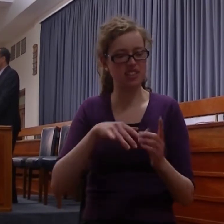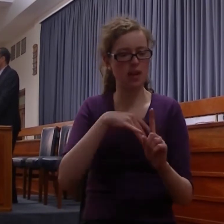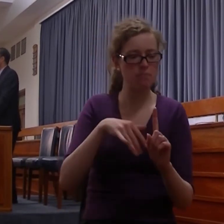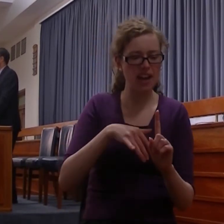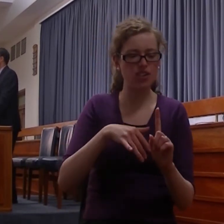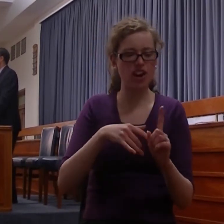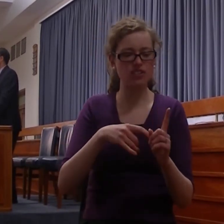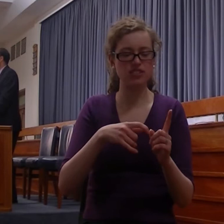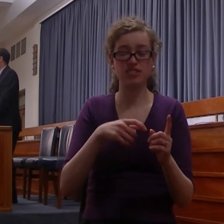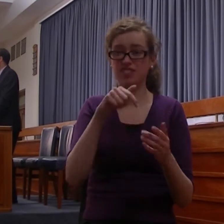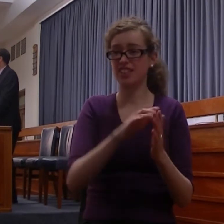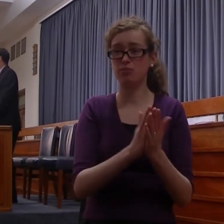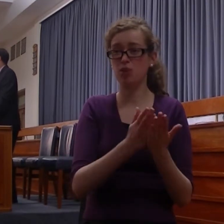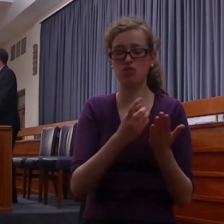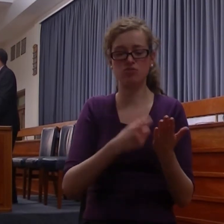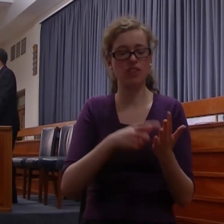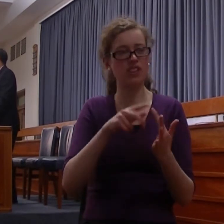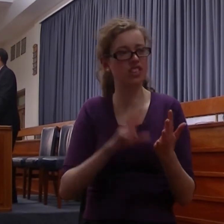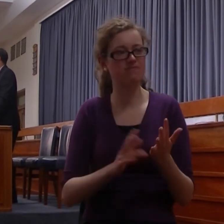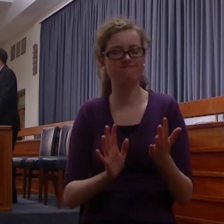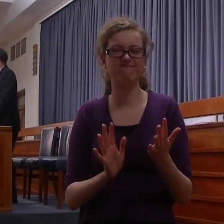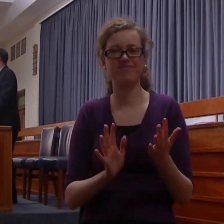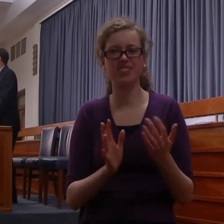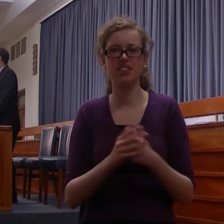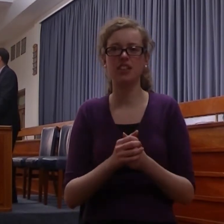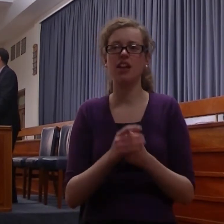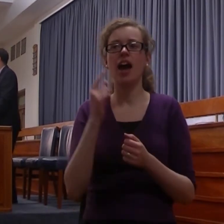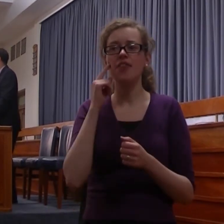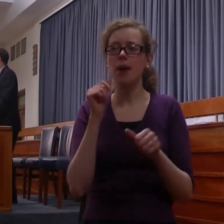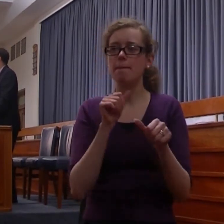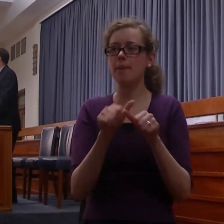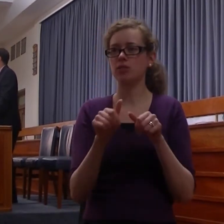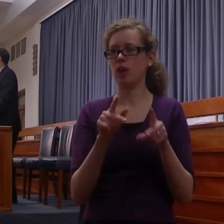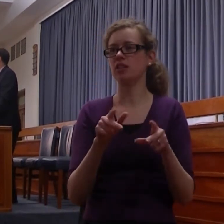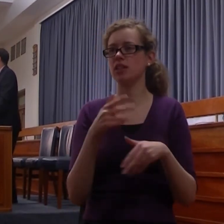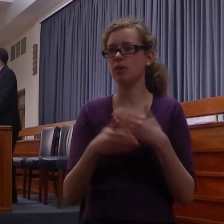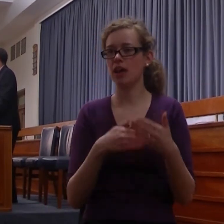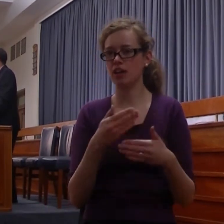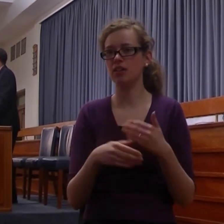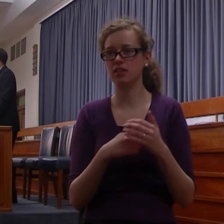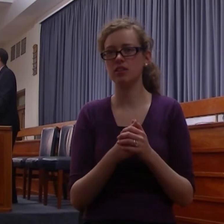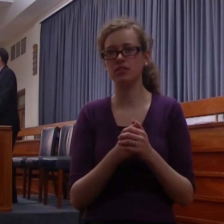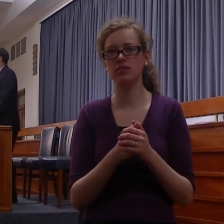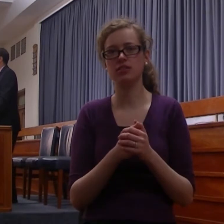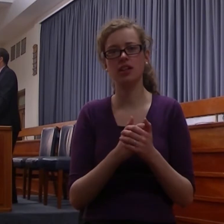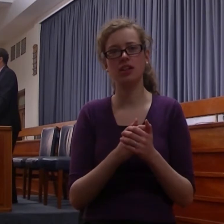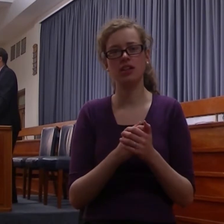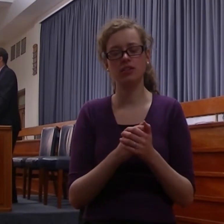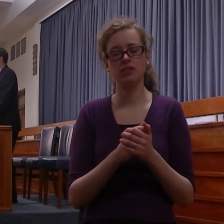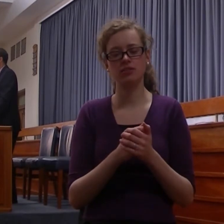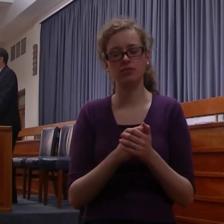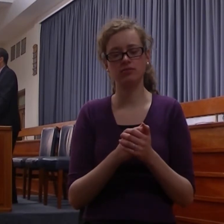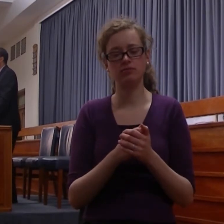I wouldn't dare to give any introduction or any background to the book of Revelation. And I think the